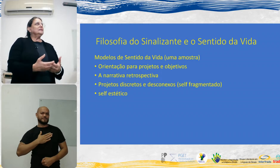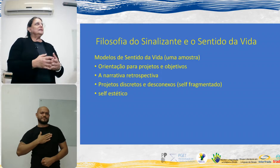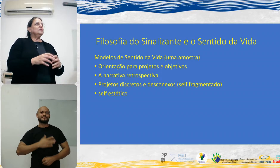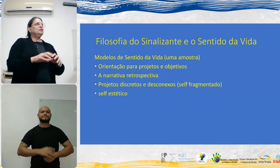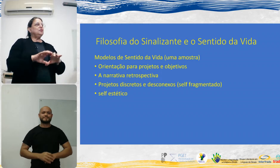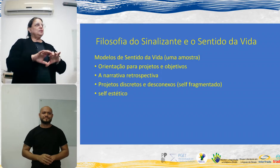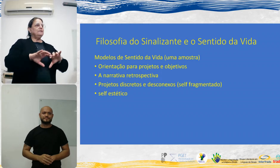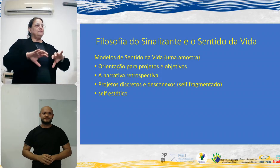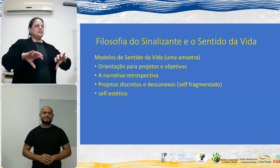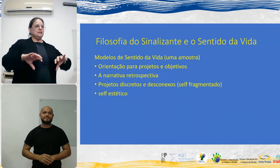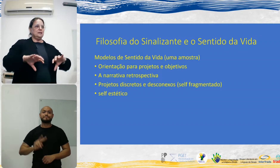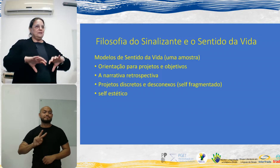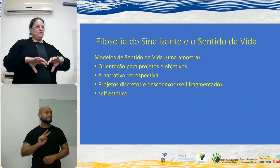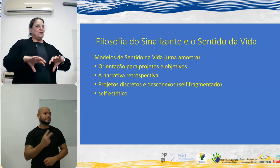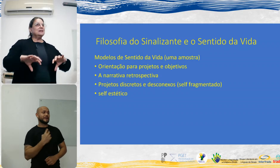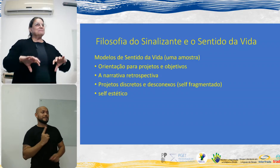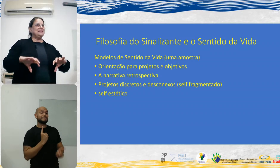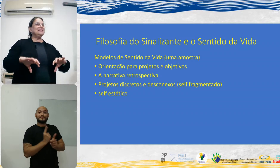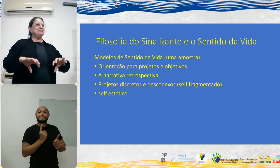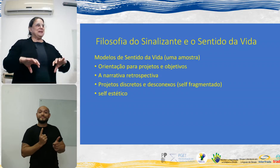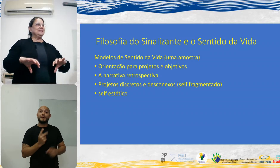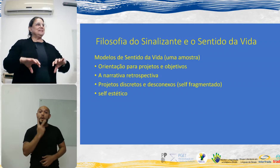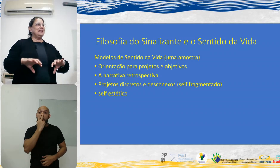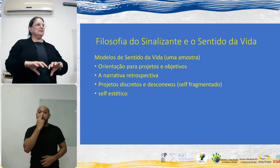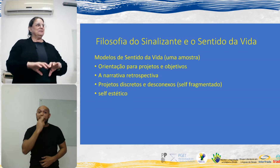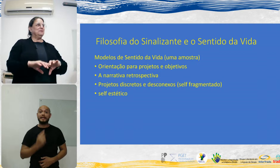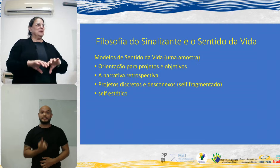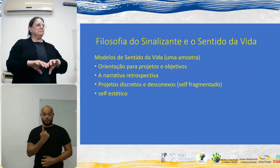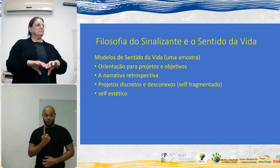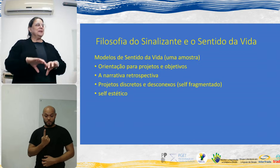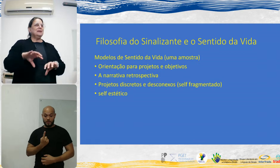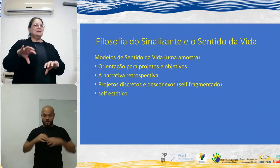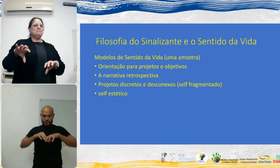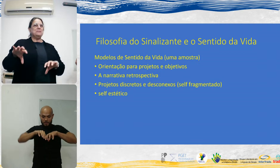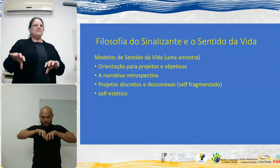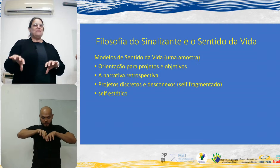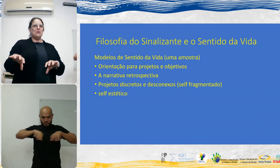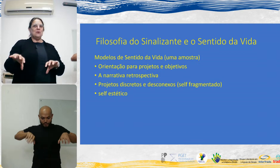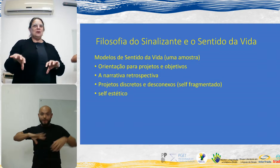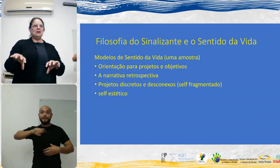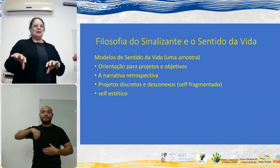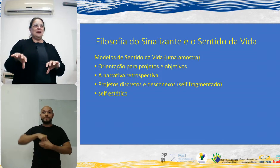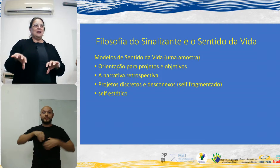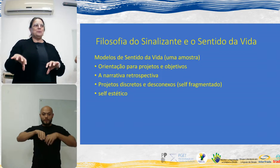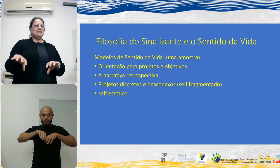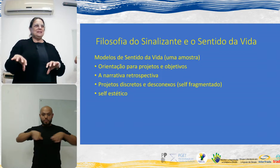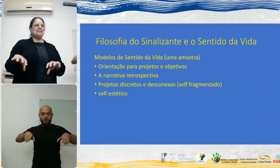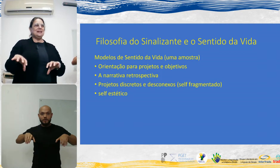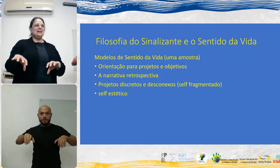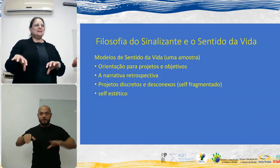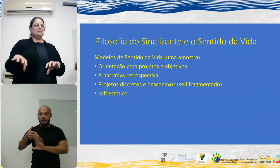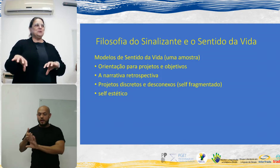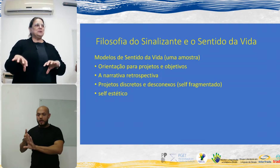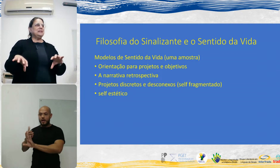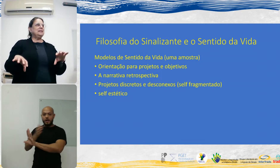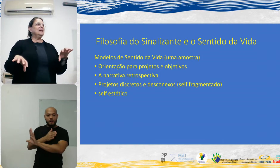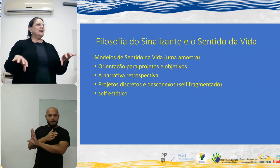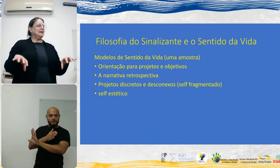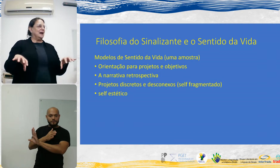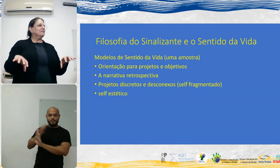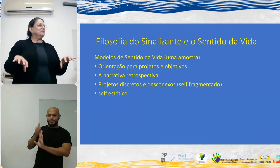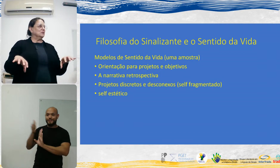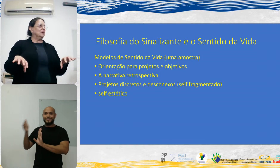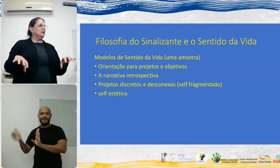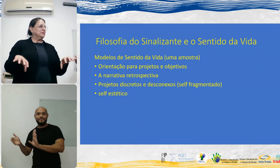it shifted, it fragmented myself from before I was in the signing community